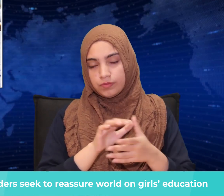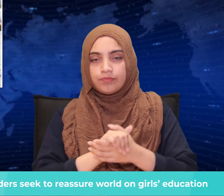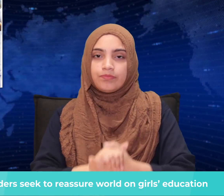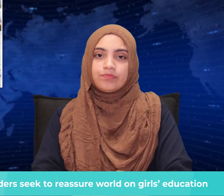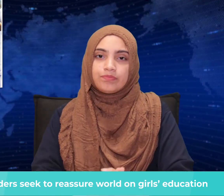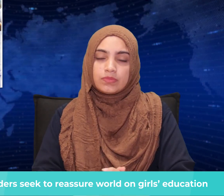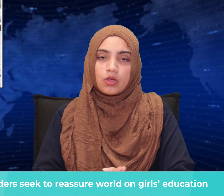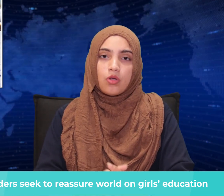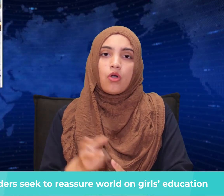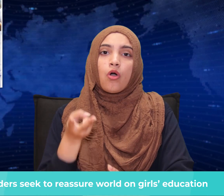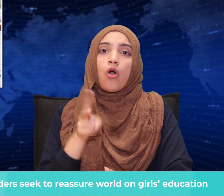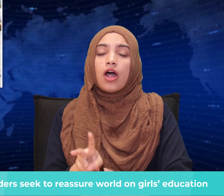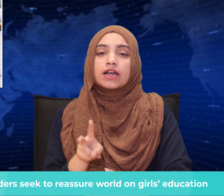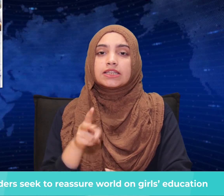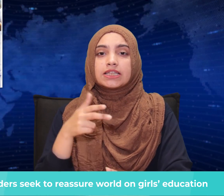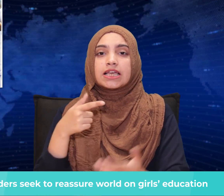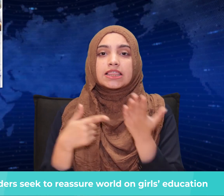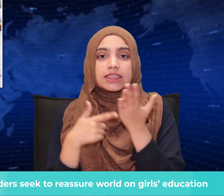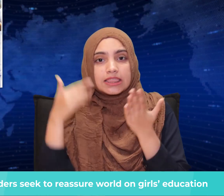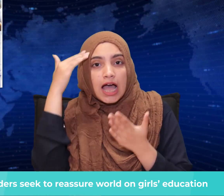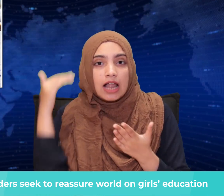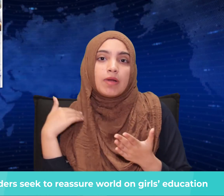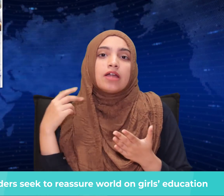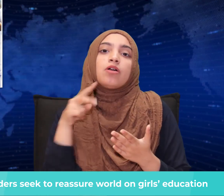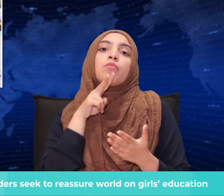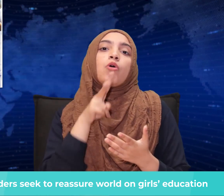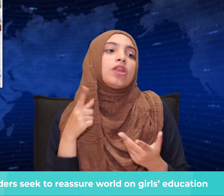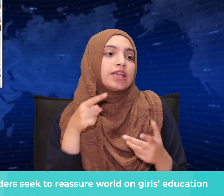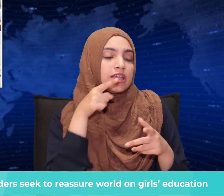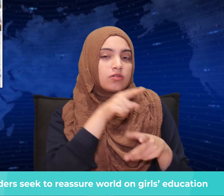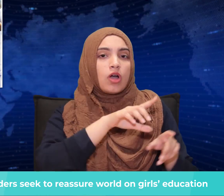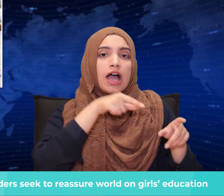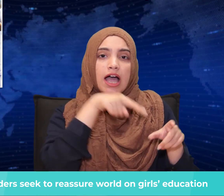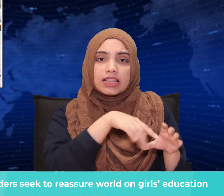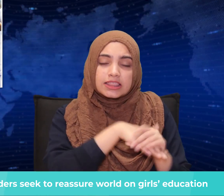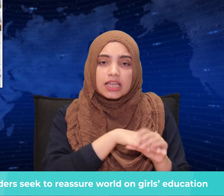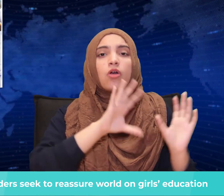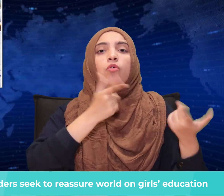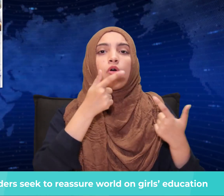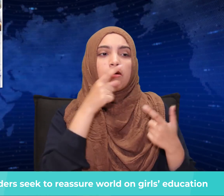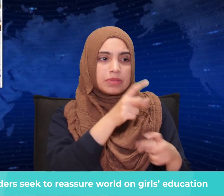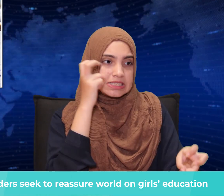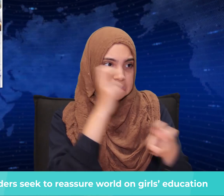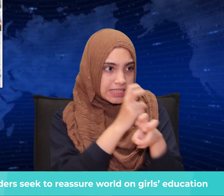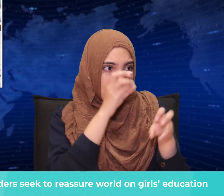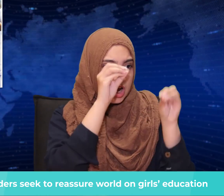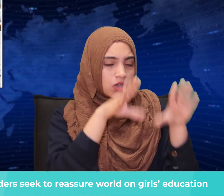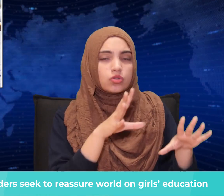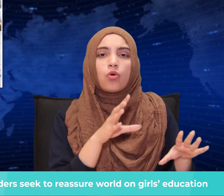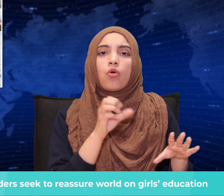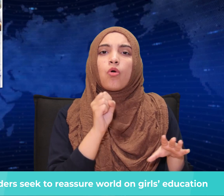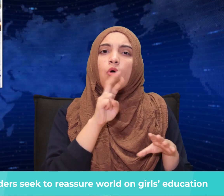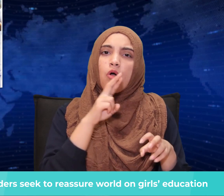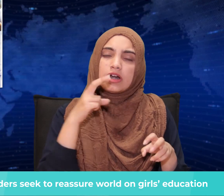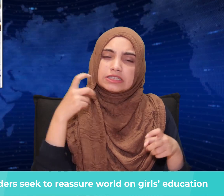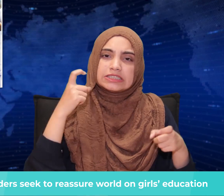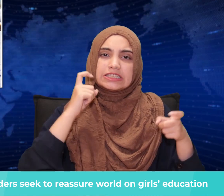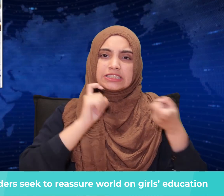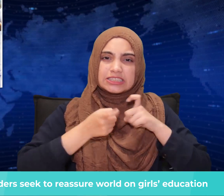"We offered them full security despite the fact that there was power vacuum in Kabul and threats from Daesh